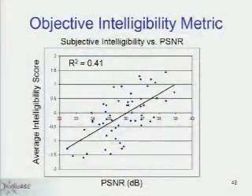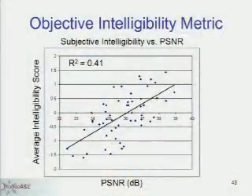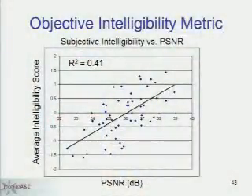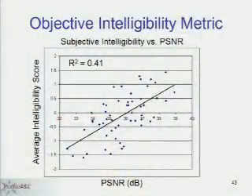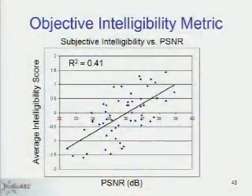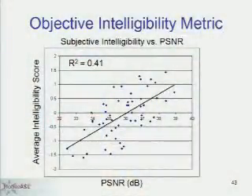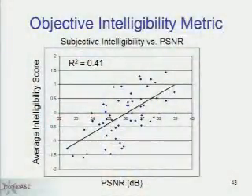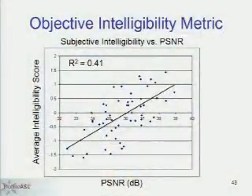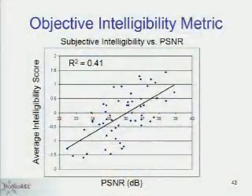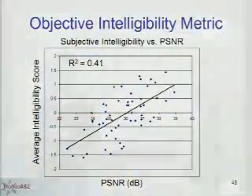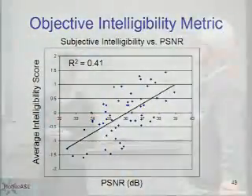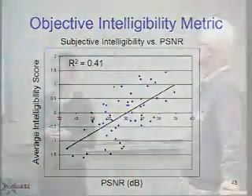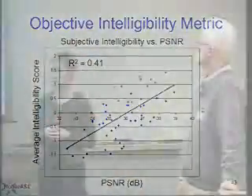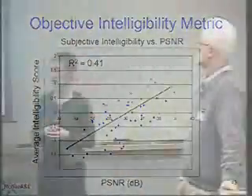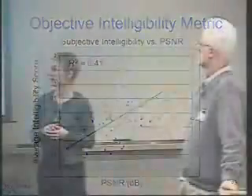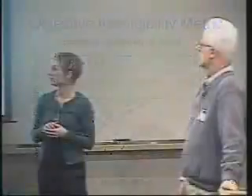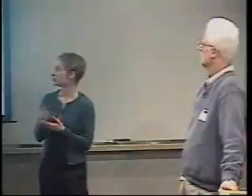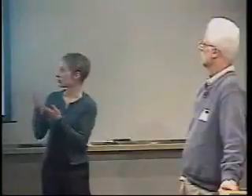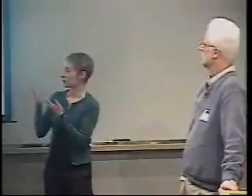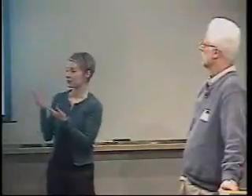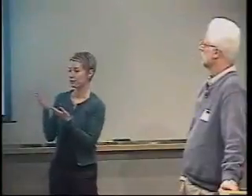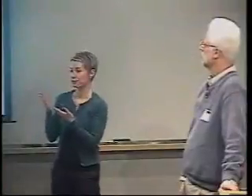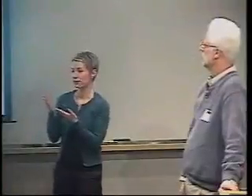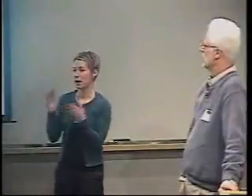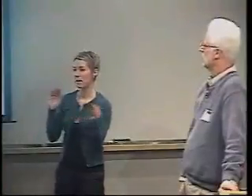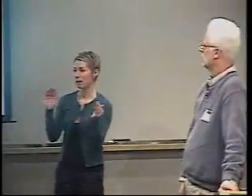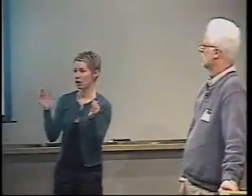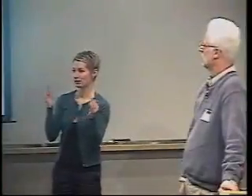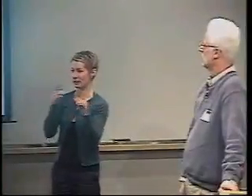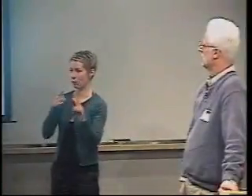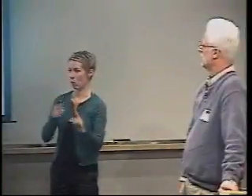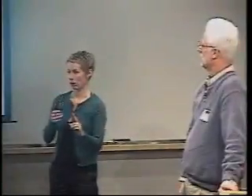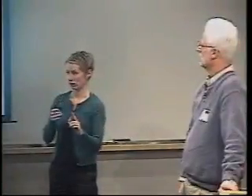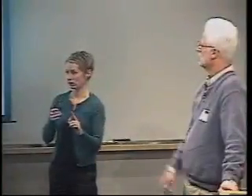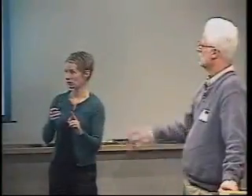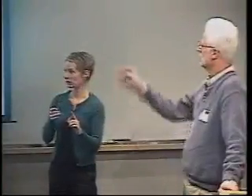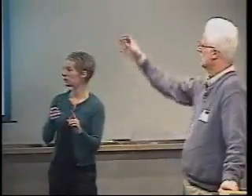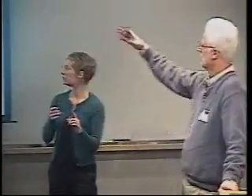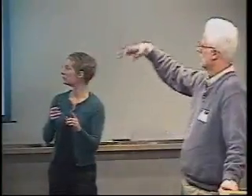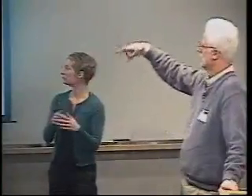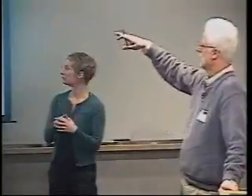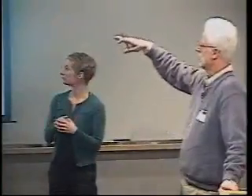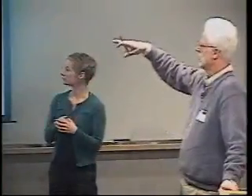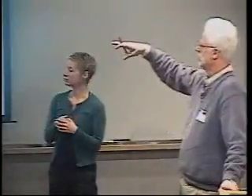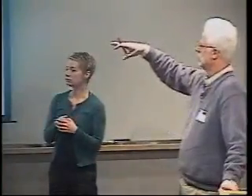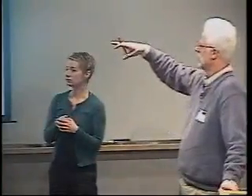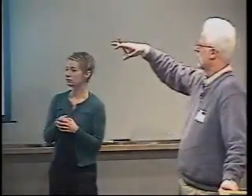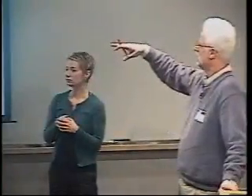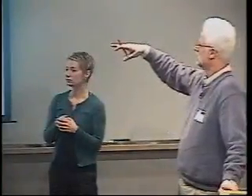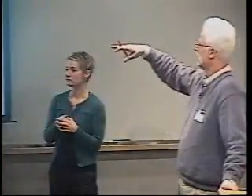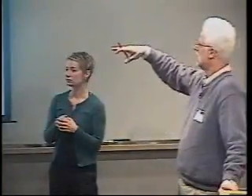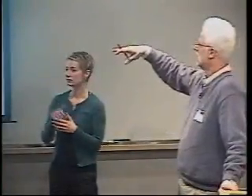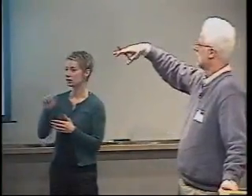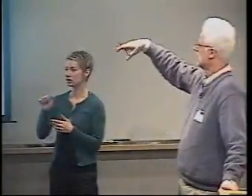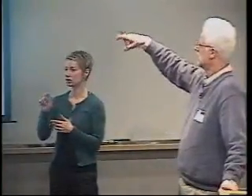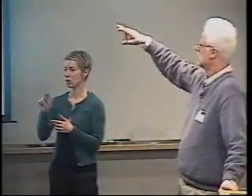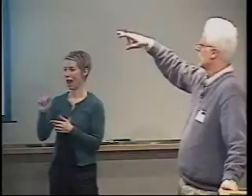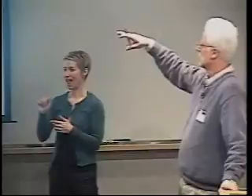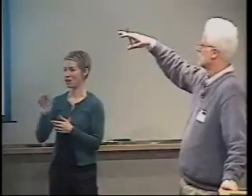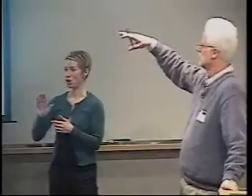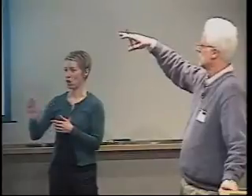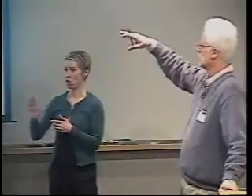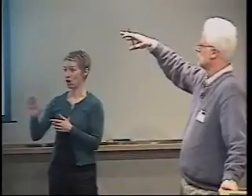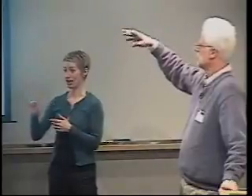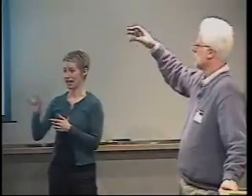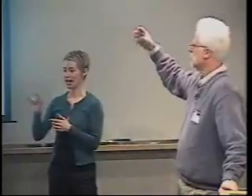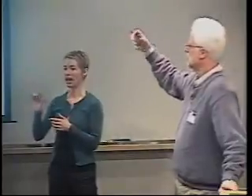And so this is our kind of our comparison point. So this is Anna's data are the blue